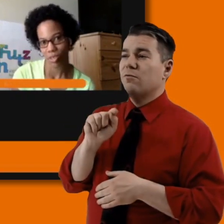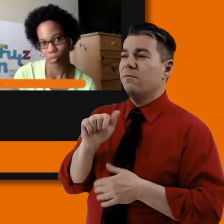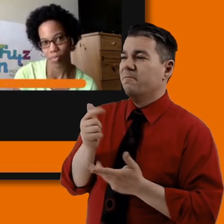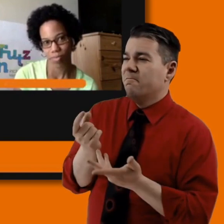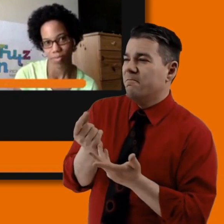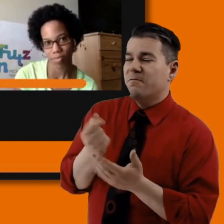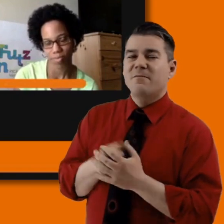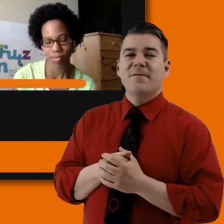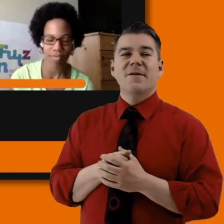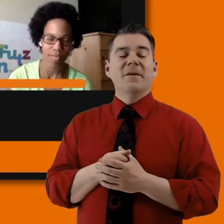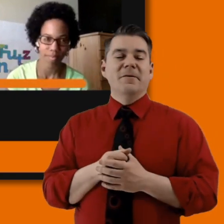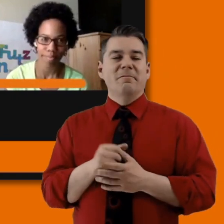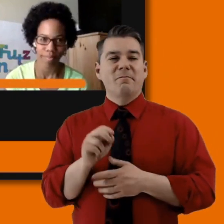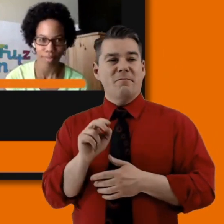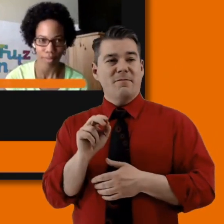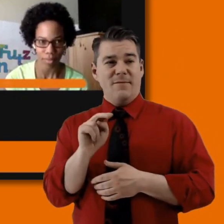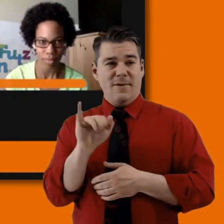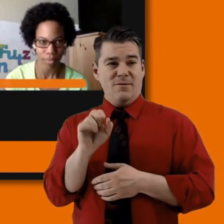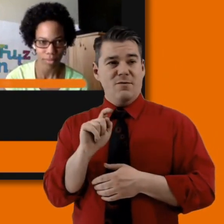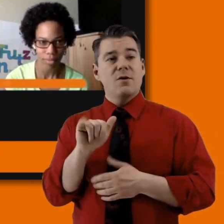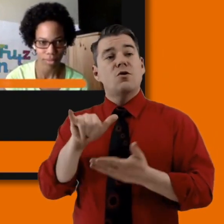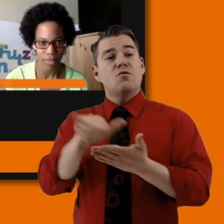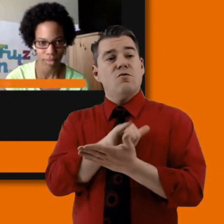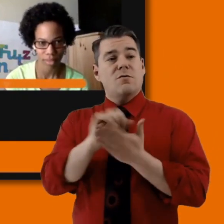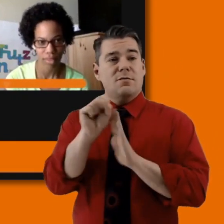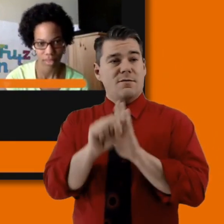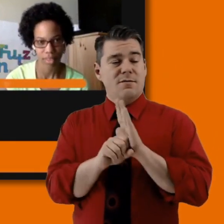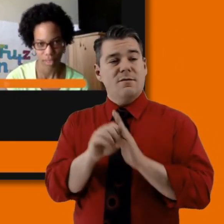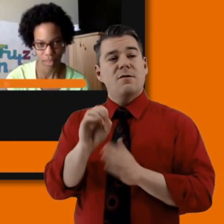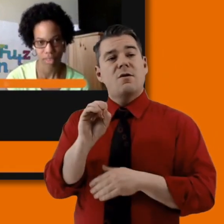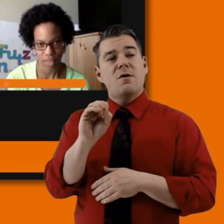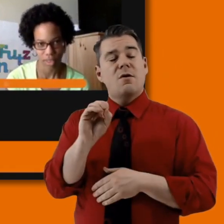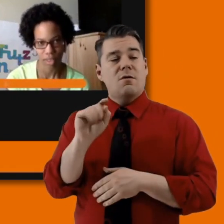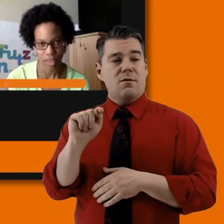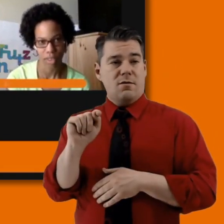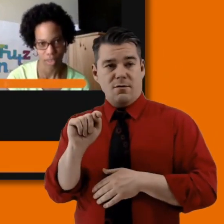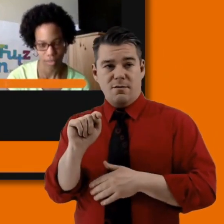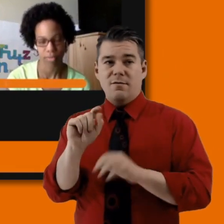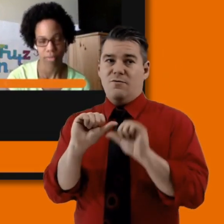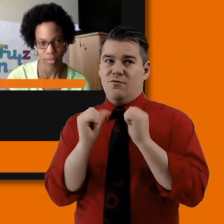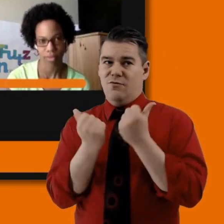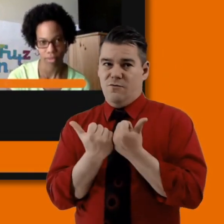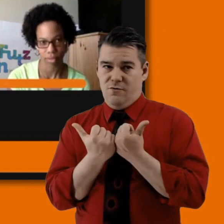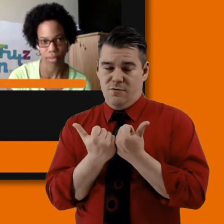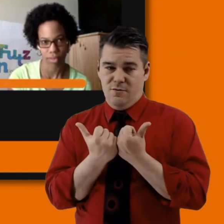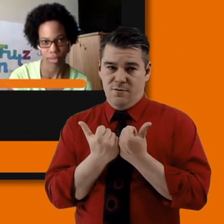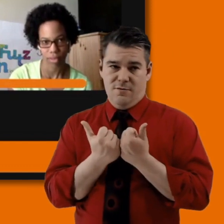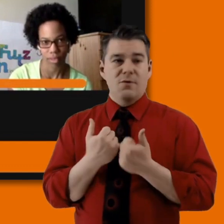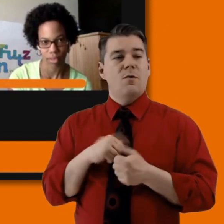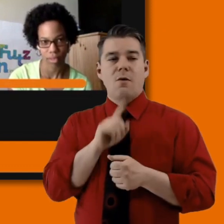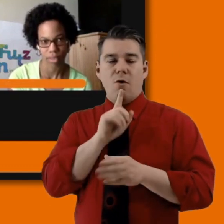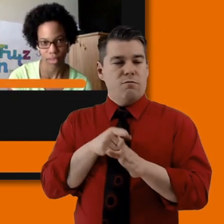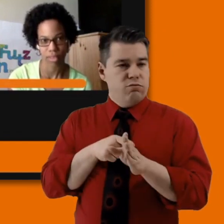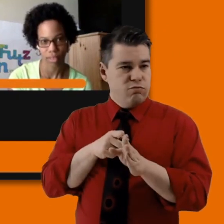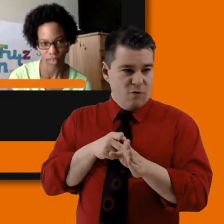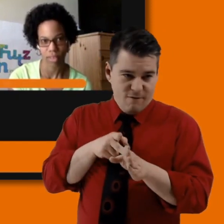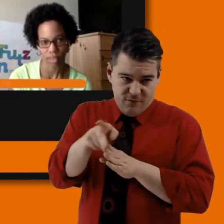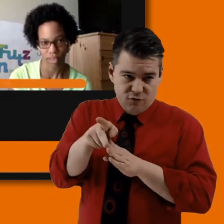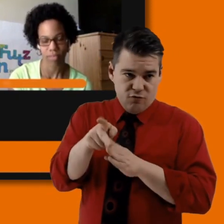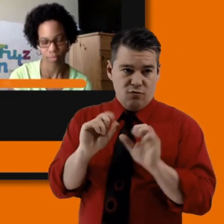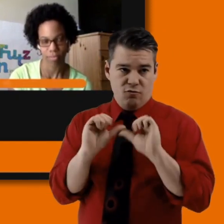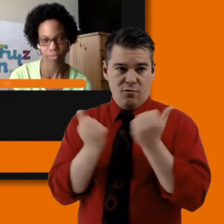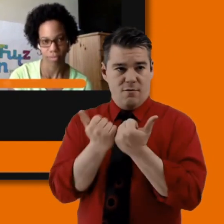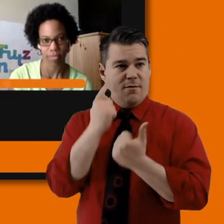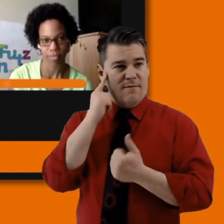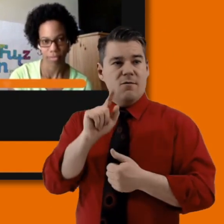Yeah, NYSOTA is the New York State Occupational Therapy Association. So we are the professional association